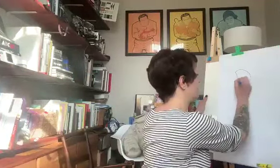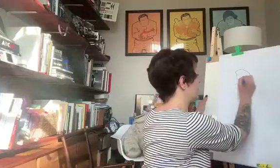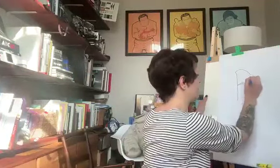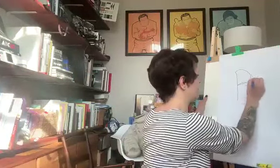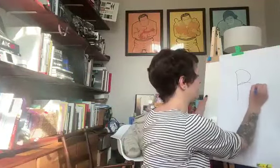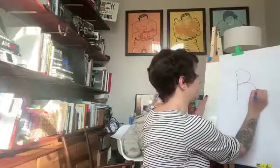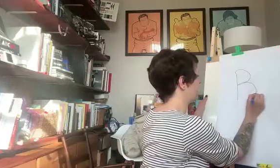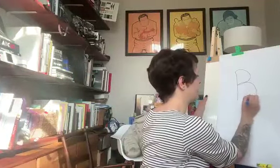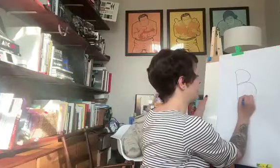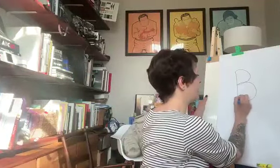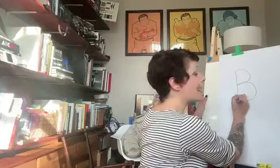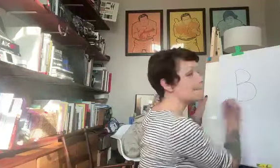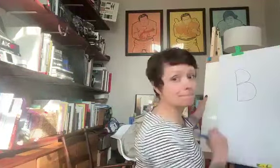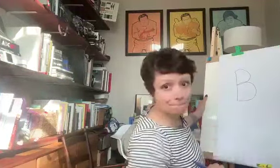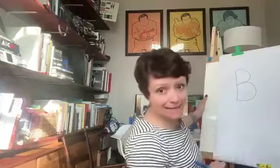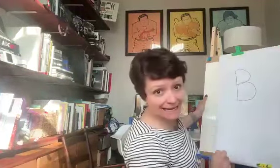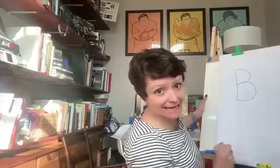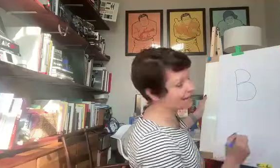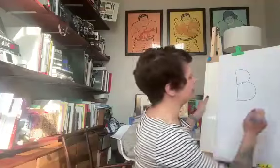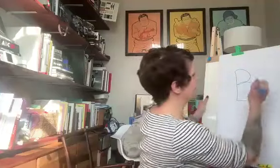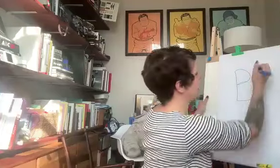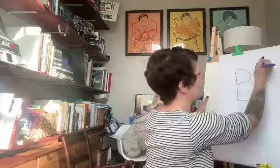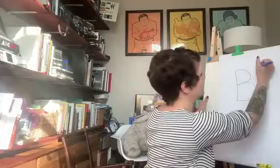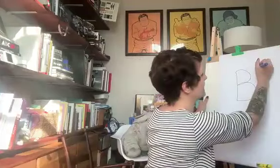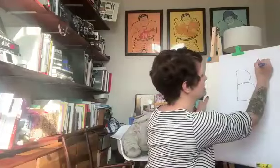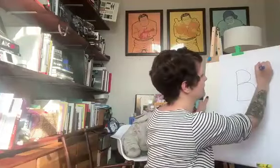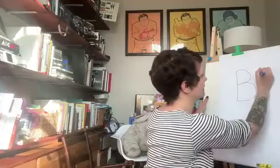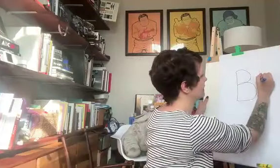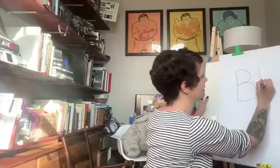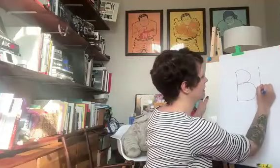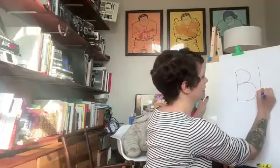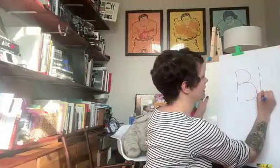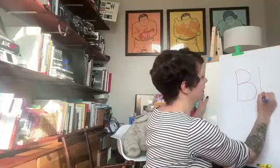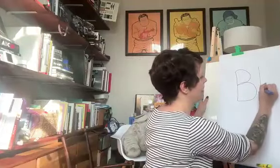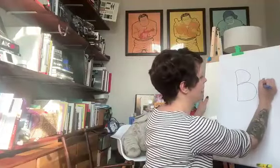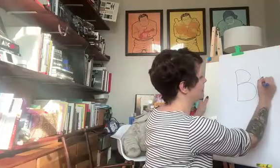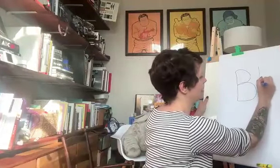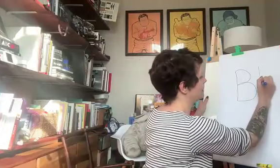Today we're learning the letter B. This is an uppercase B, and this